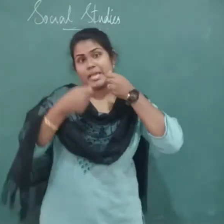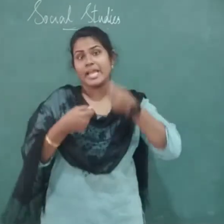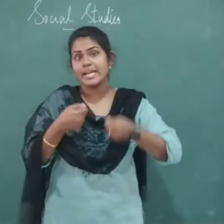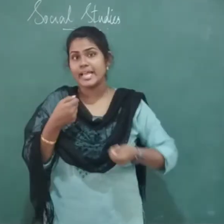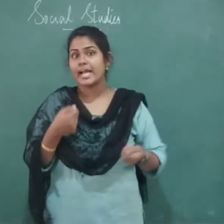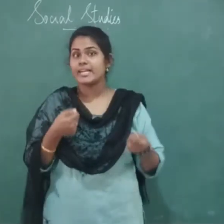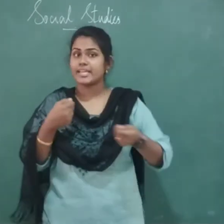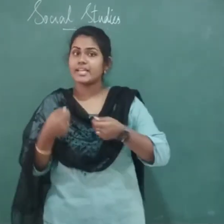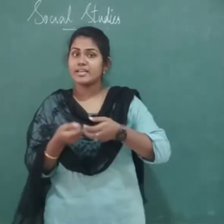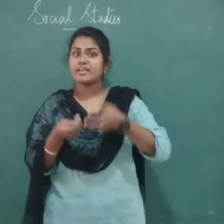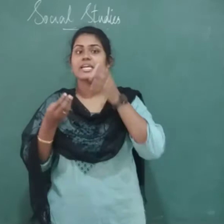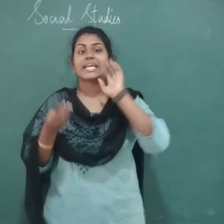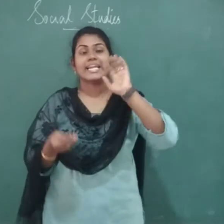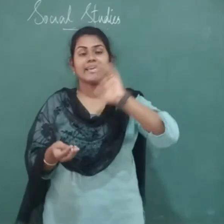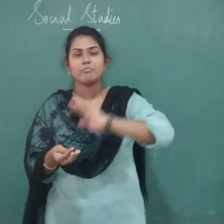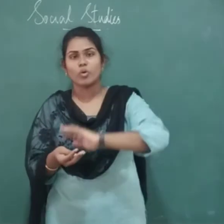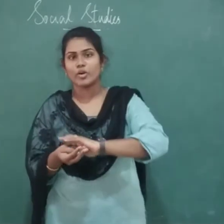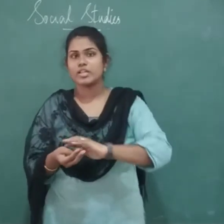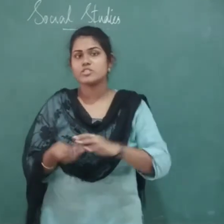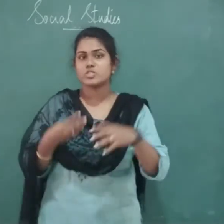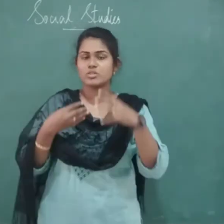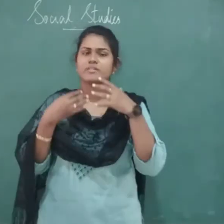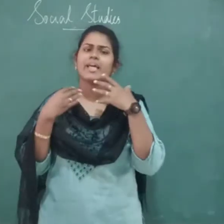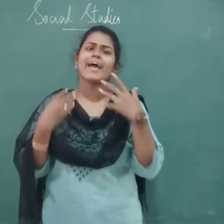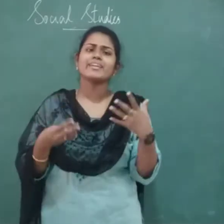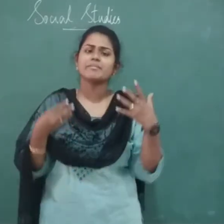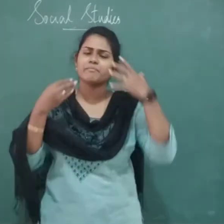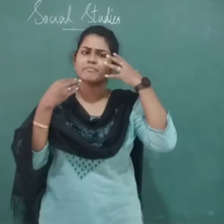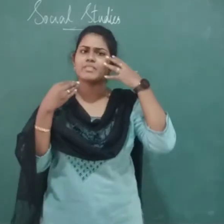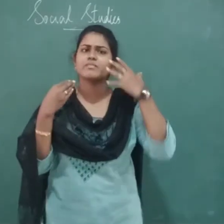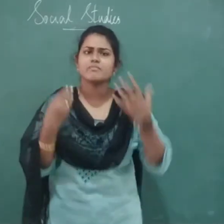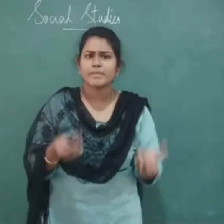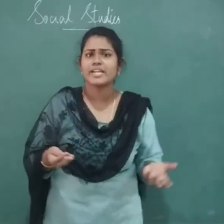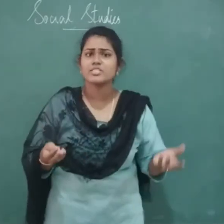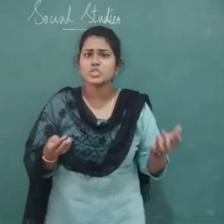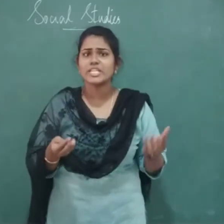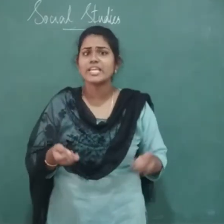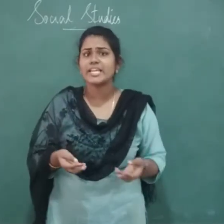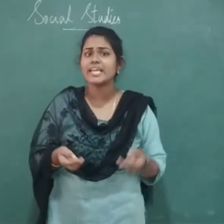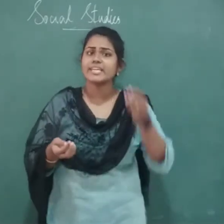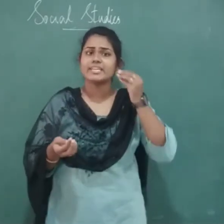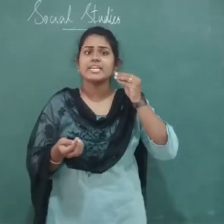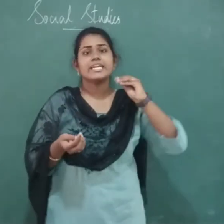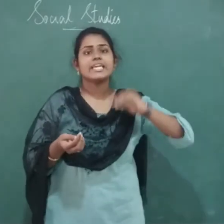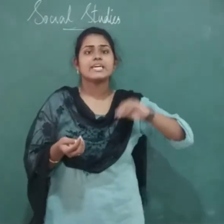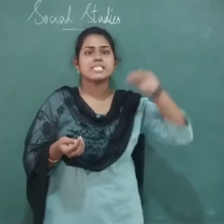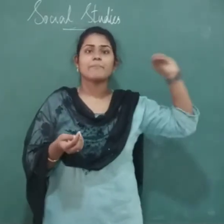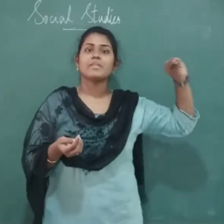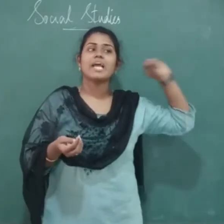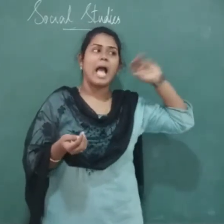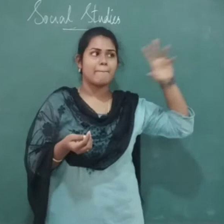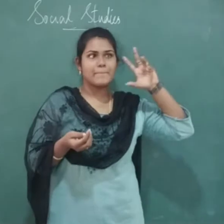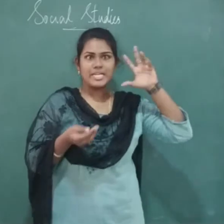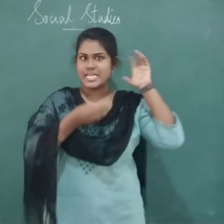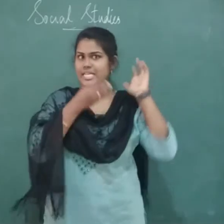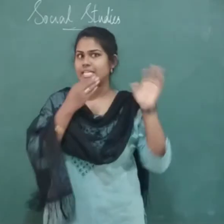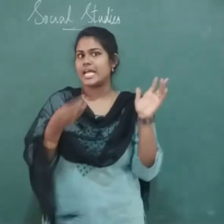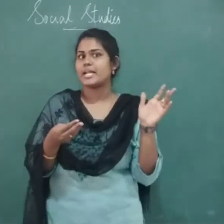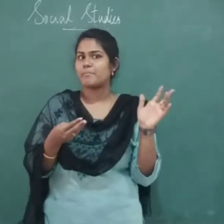made that in a clay models. That made us to think like, yeah, something happened in that